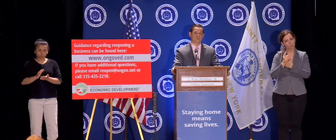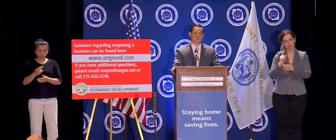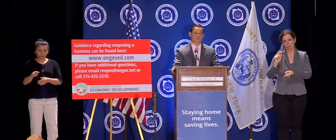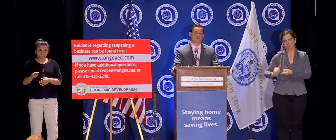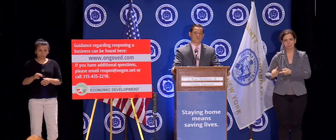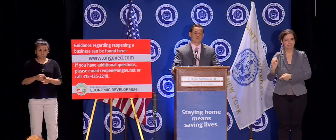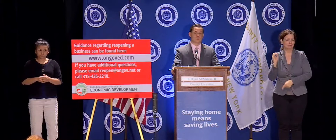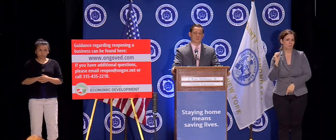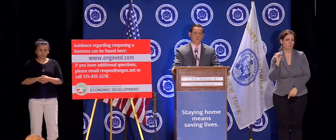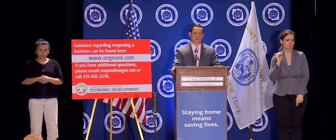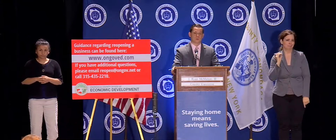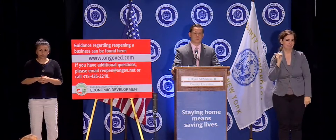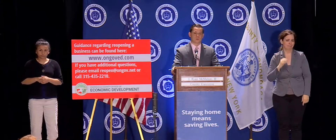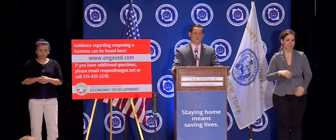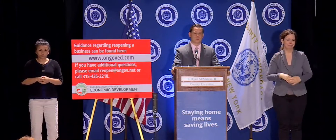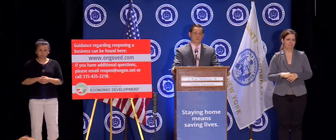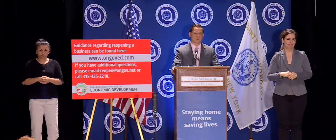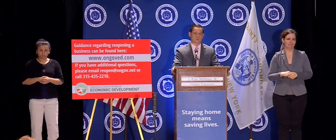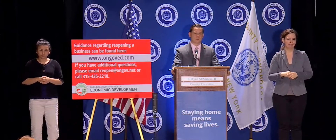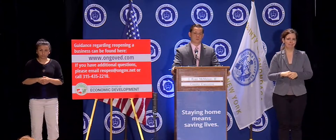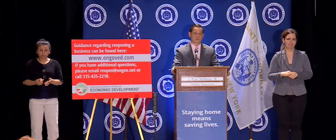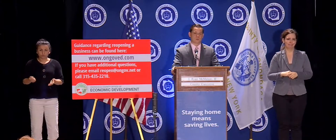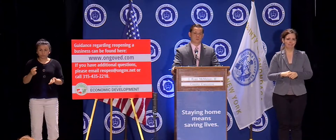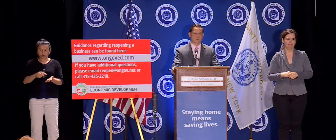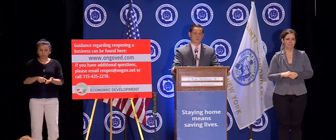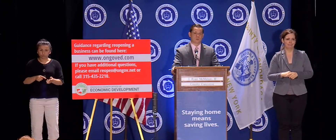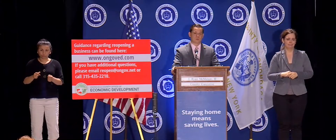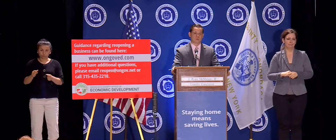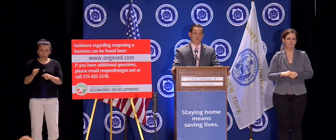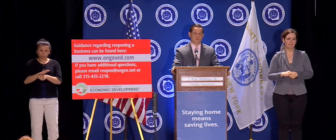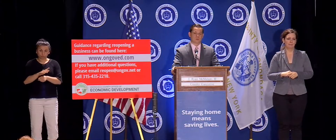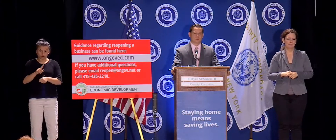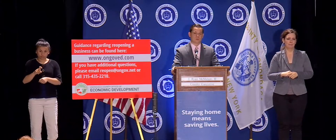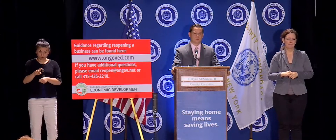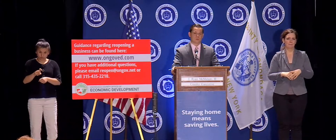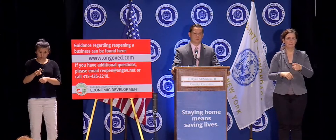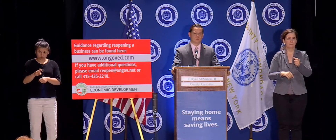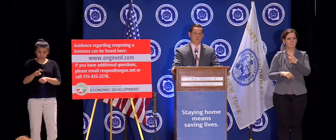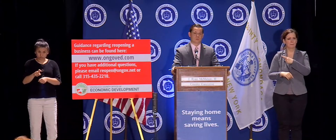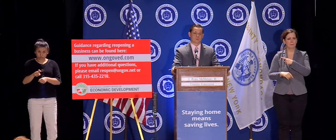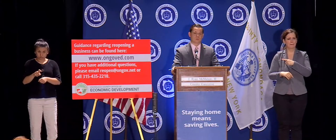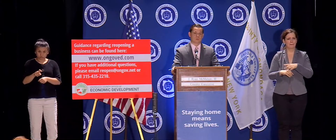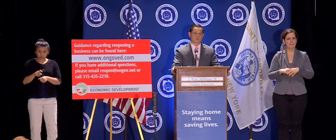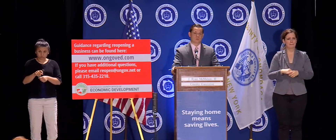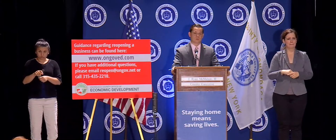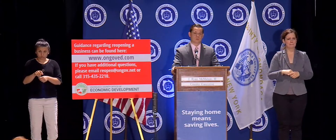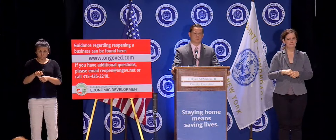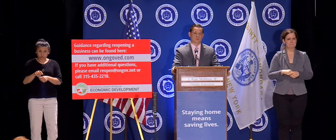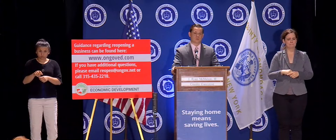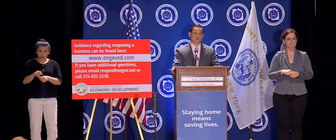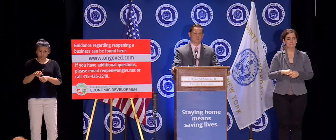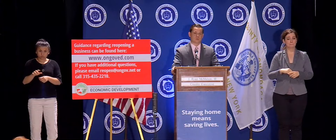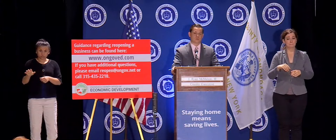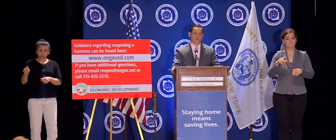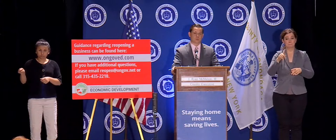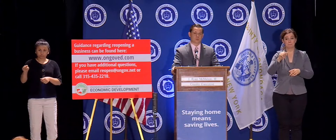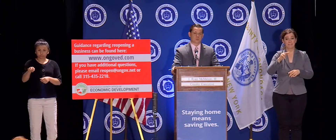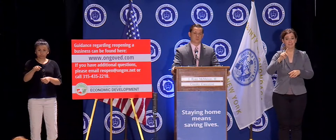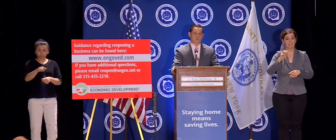pandemic, and you know you had to rely on your health department, did you ever think you'd need other departments